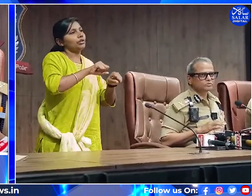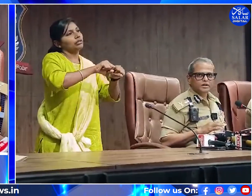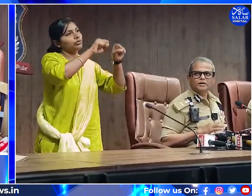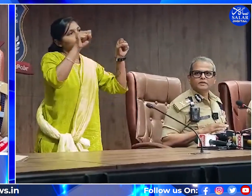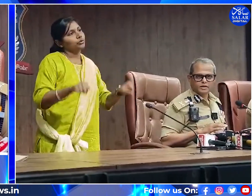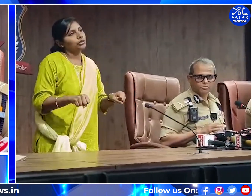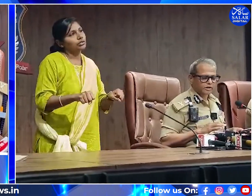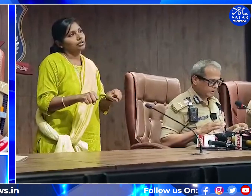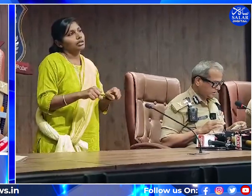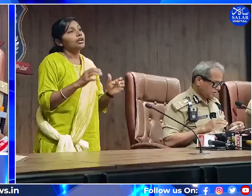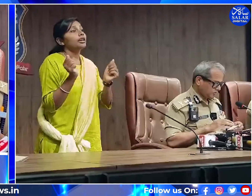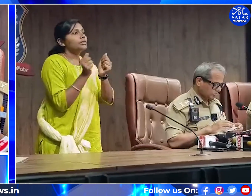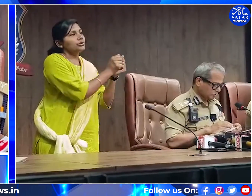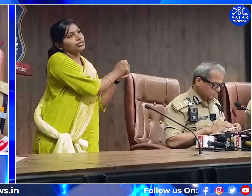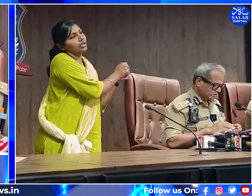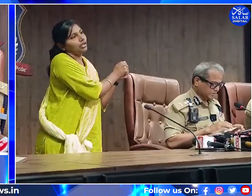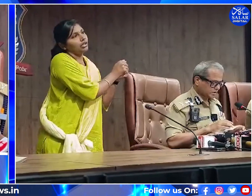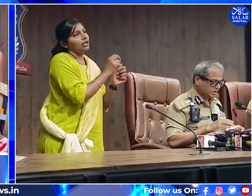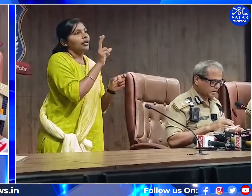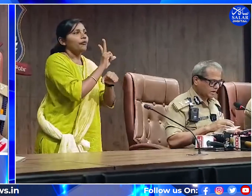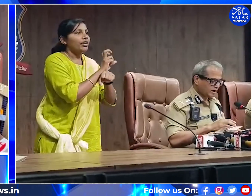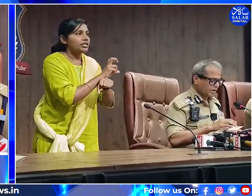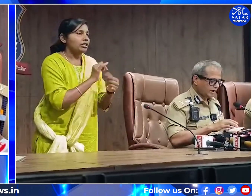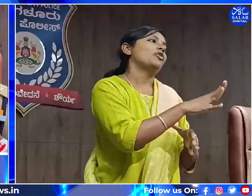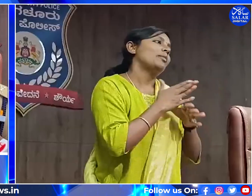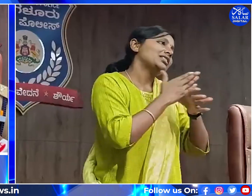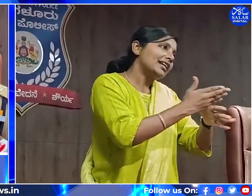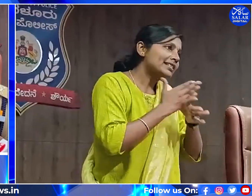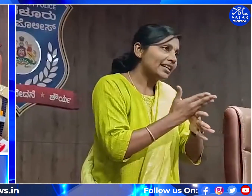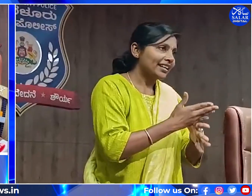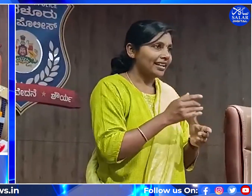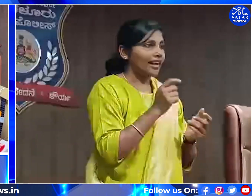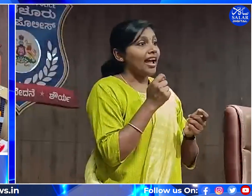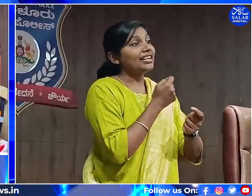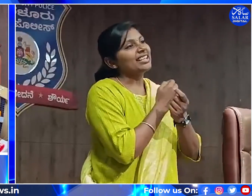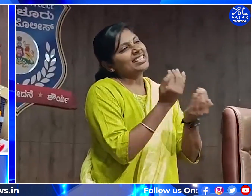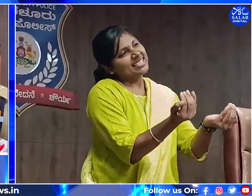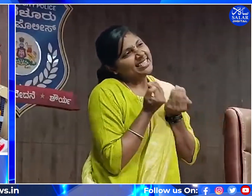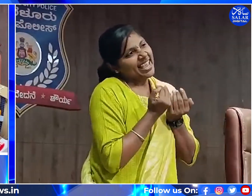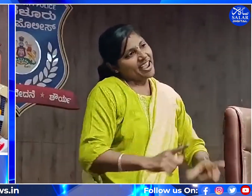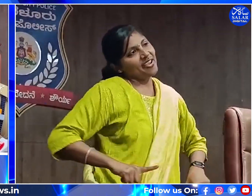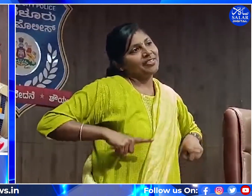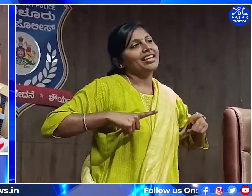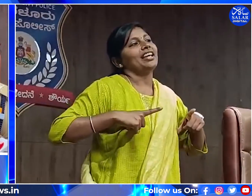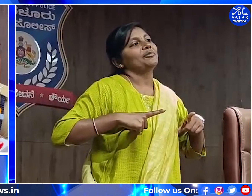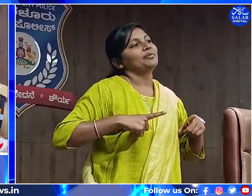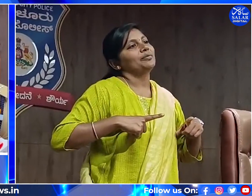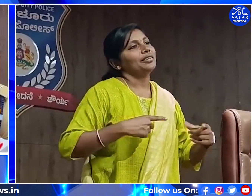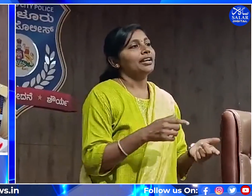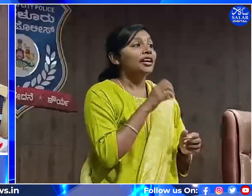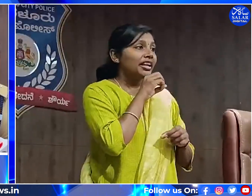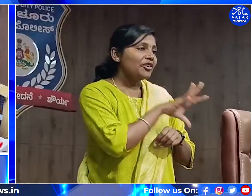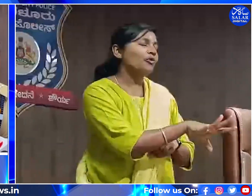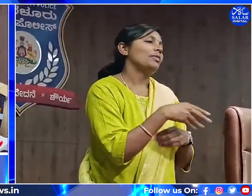with these disabled persons and how to talk to them, how to convey our feelings, opinions, and also at the same time